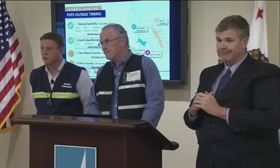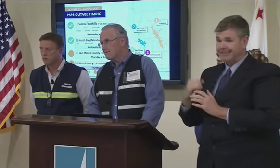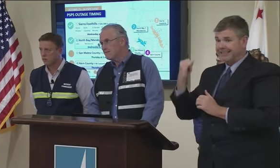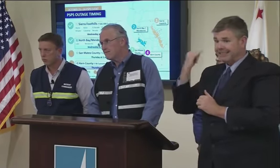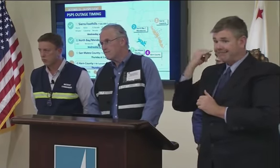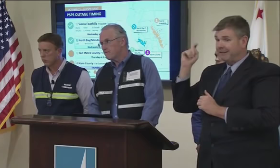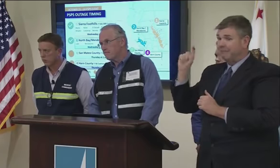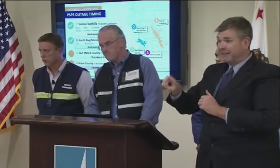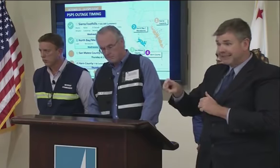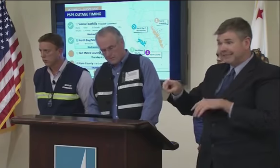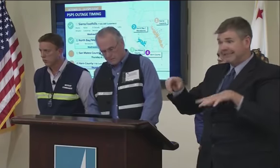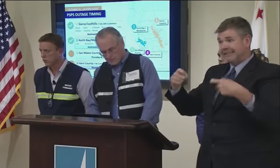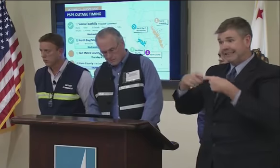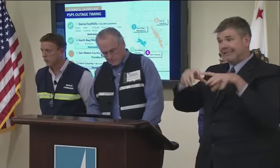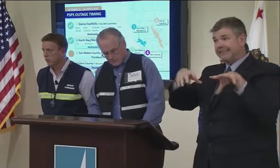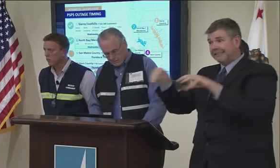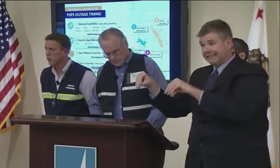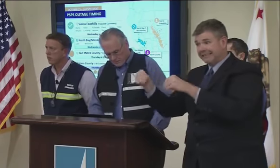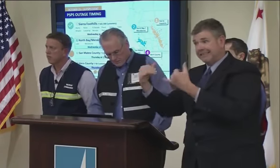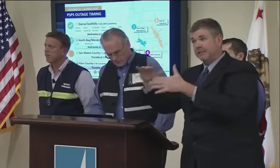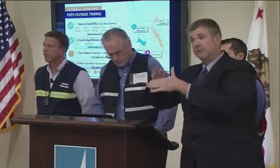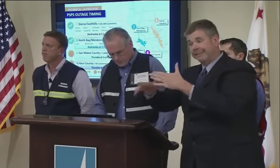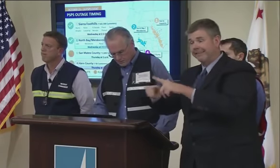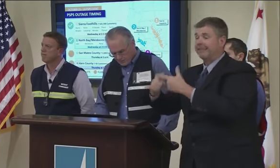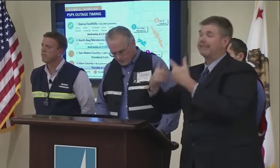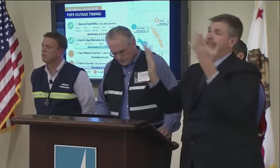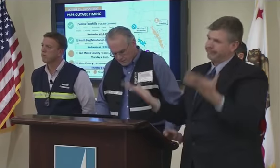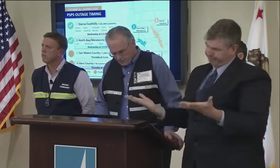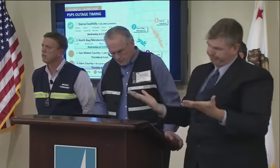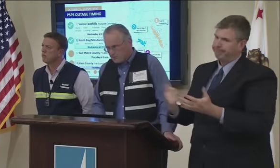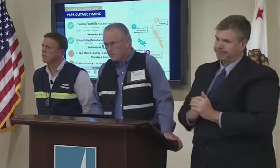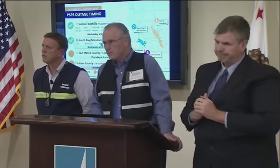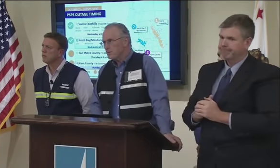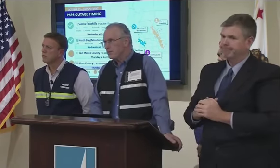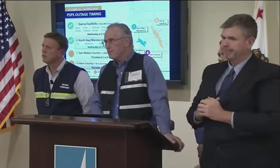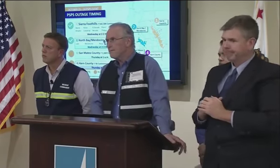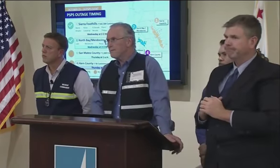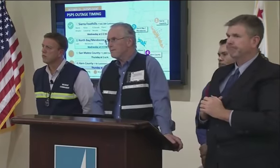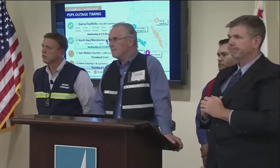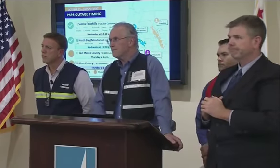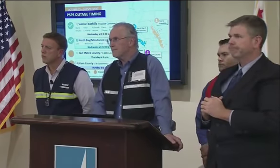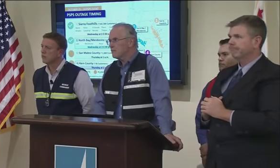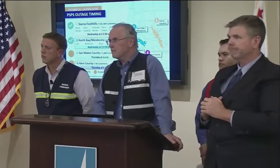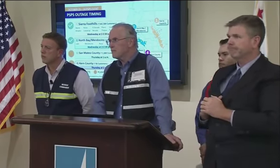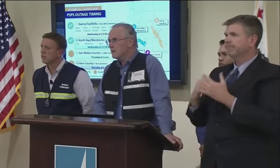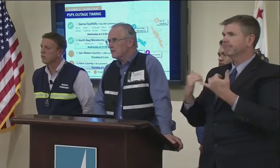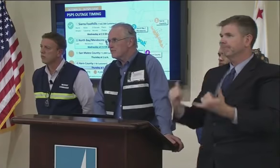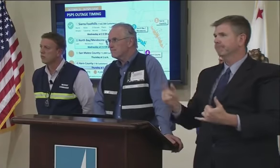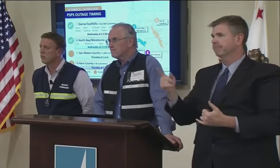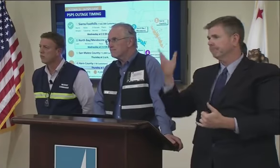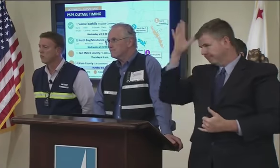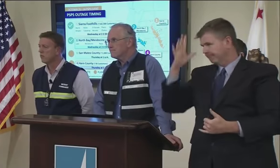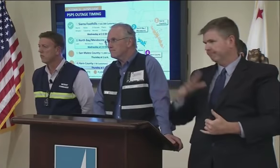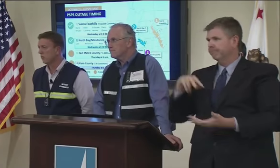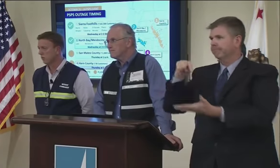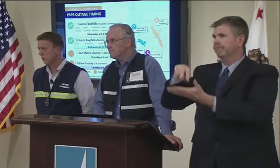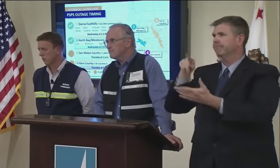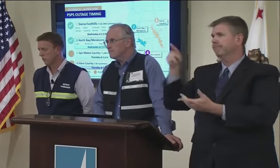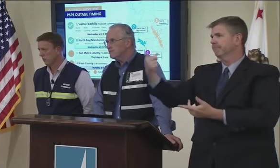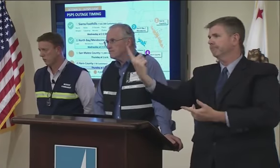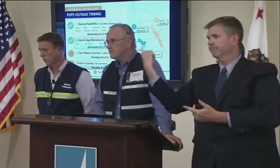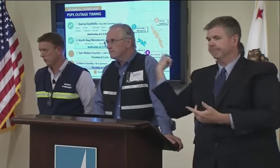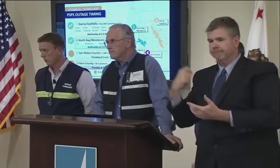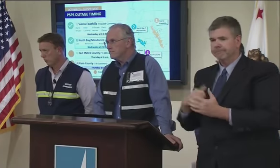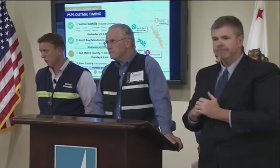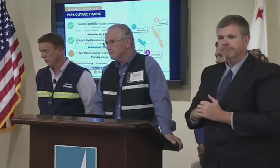Obviously, J.R. Stone with Cron 4. Obviously, maybe we're chasing weather patterns here, but why the shutoffs in some